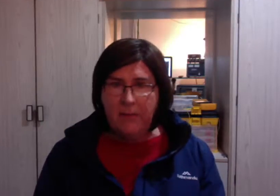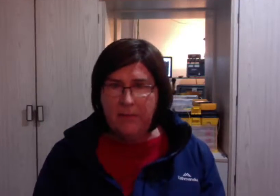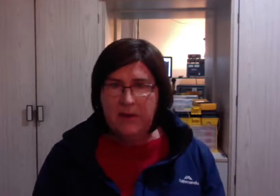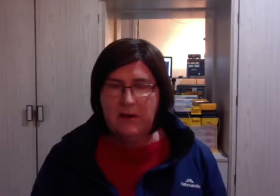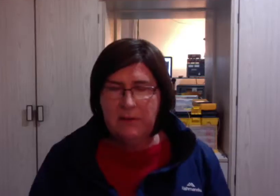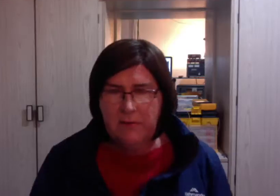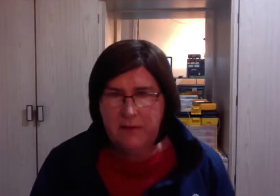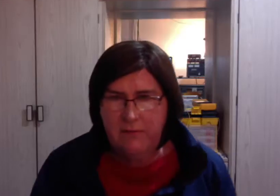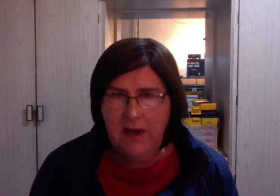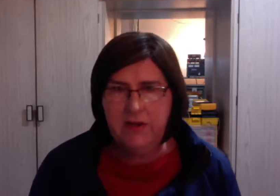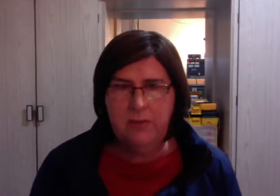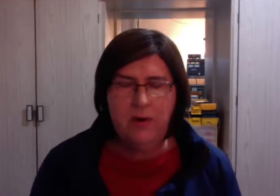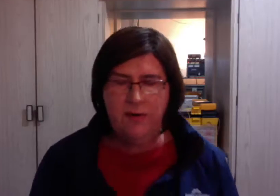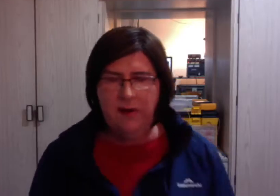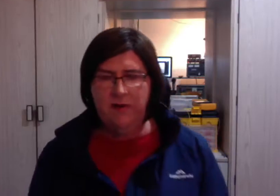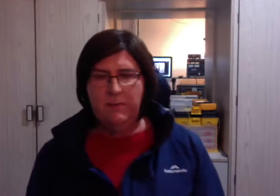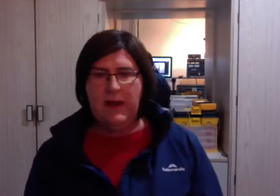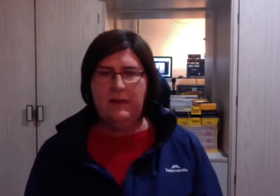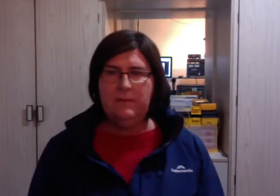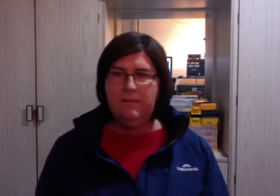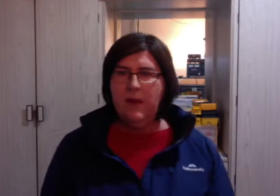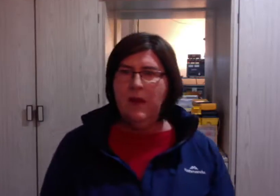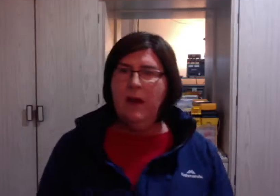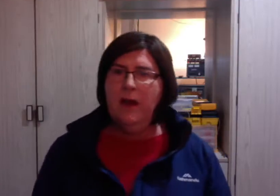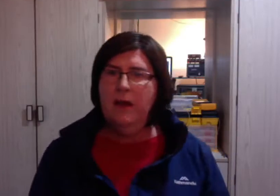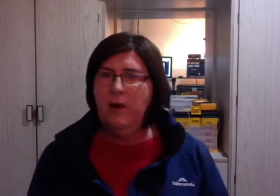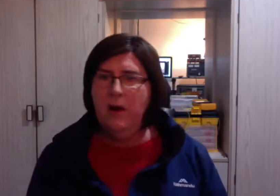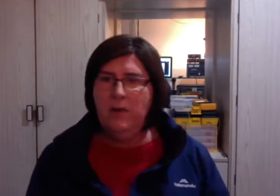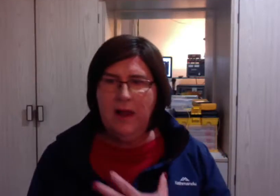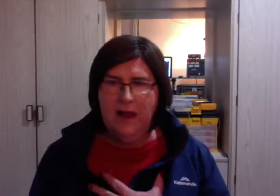the reinflation process, but I will have